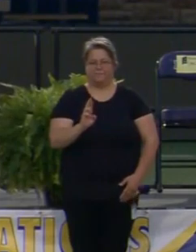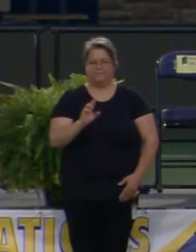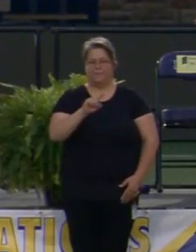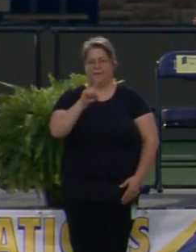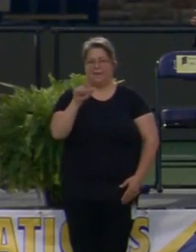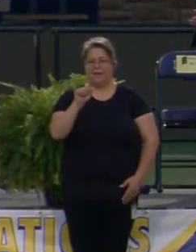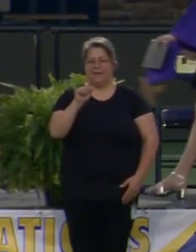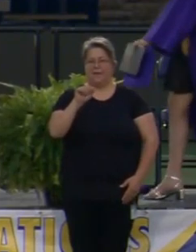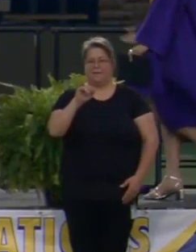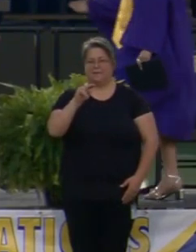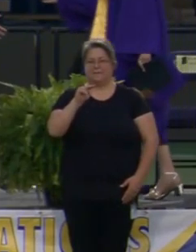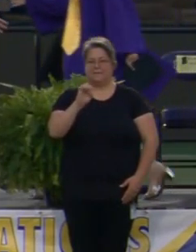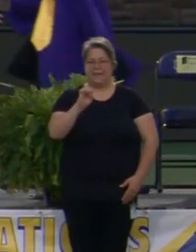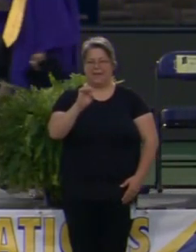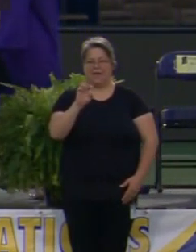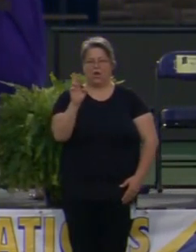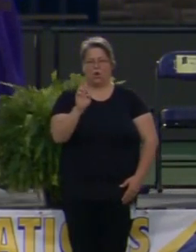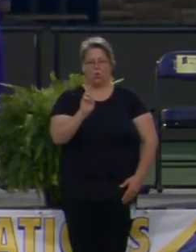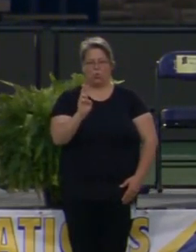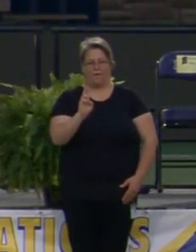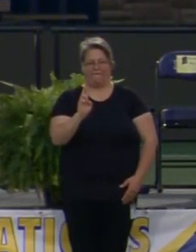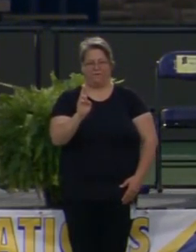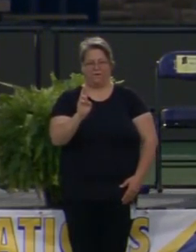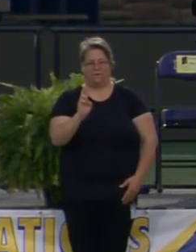Zane Rivers.